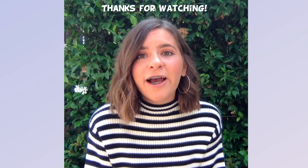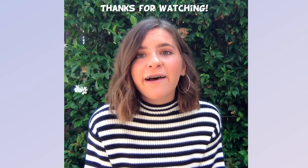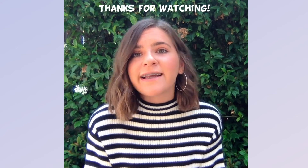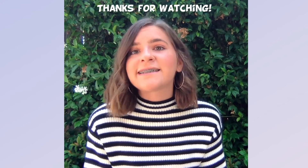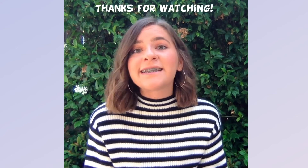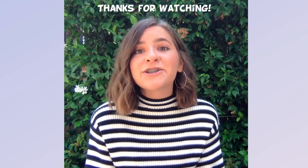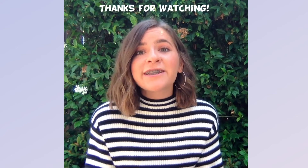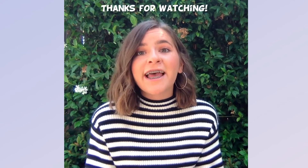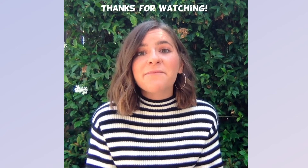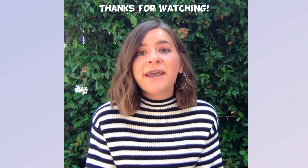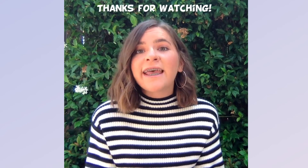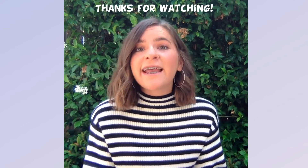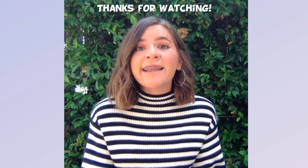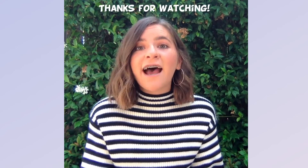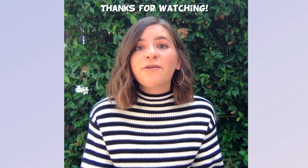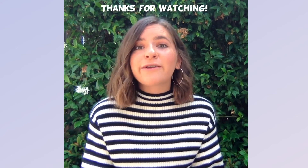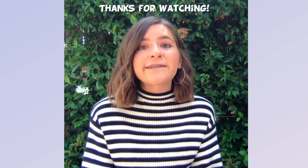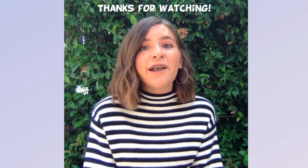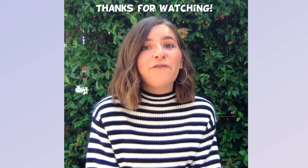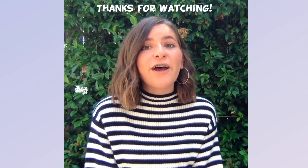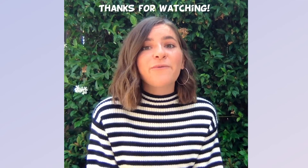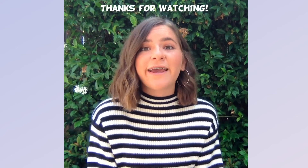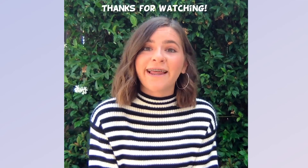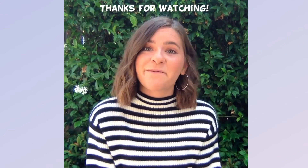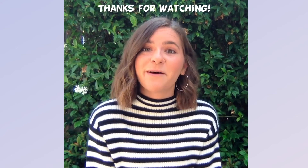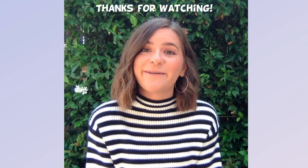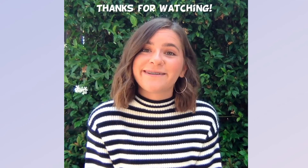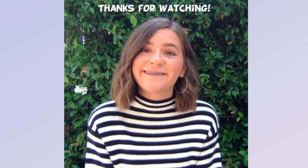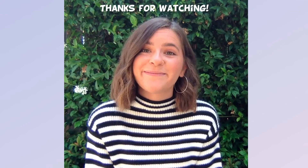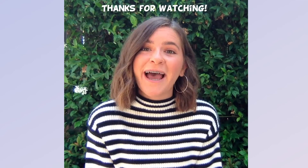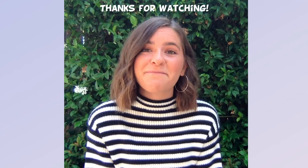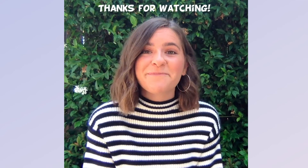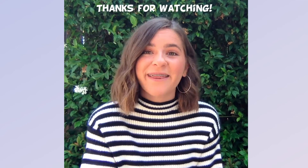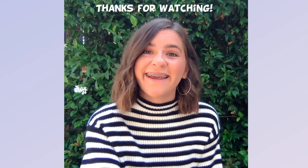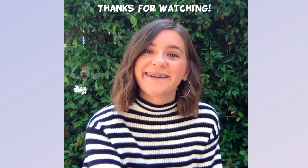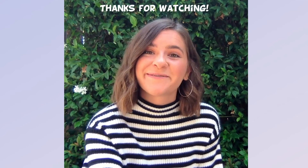with your child and teaching them in and out using a fun way like bubbles. Happy playing!